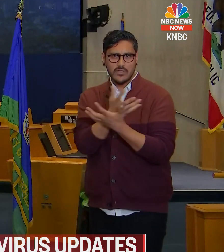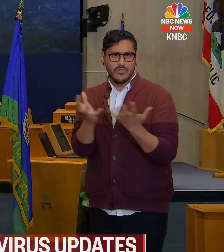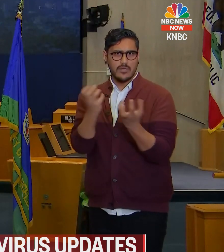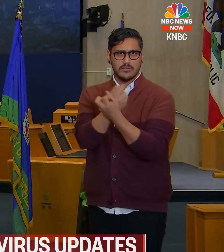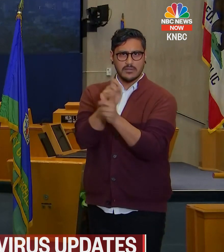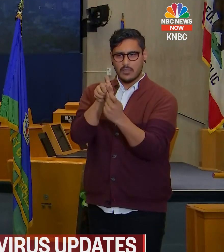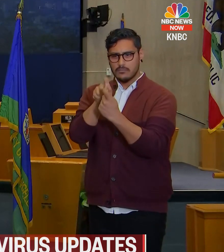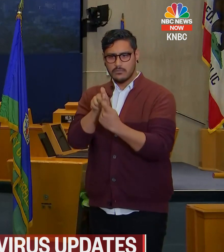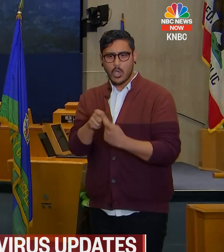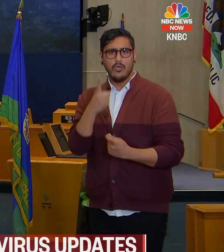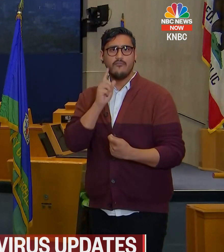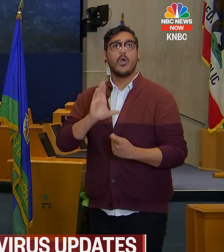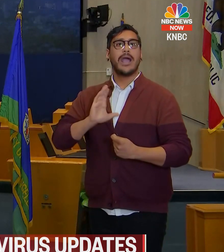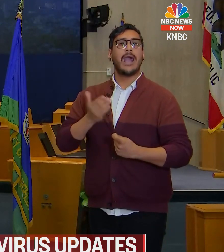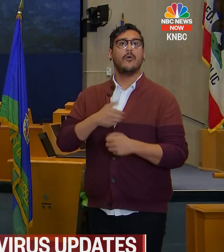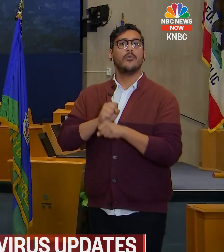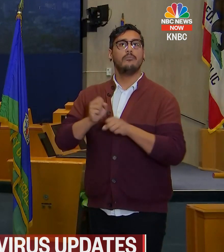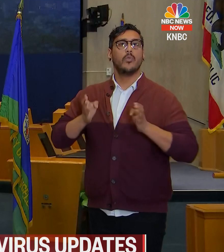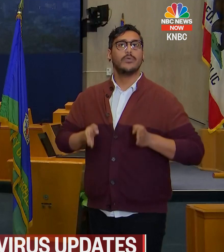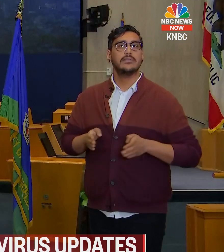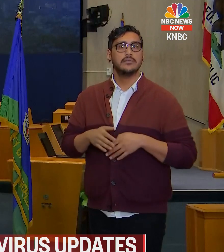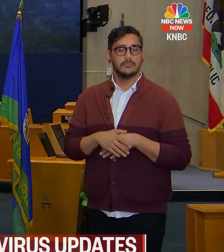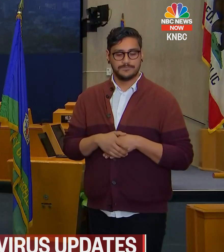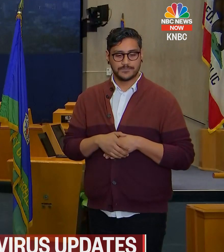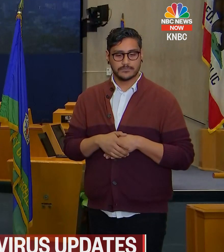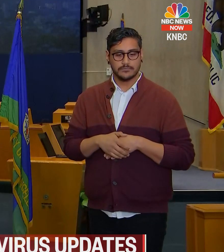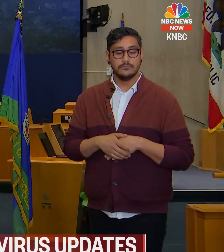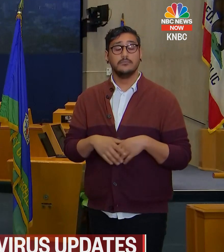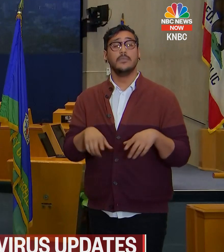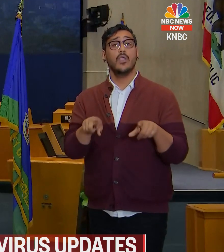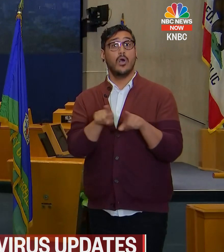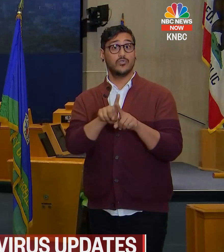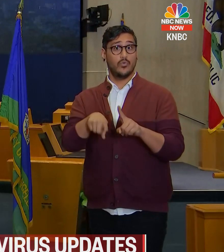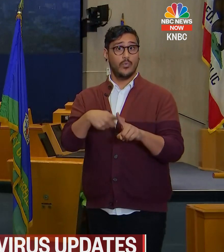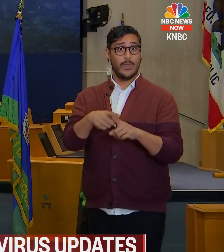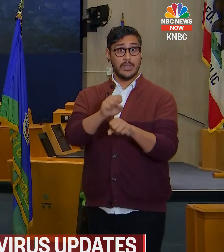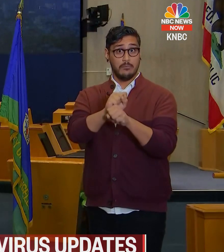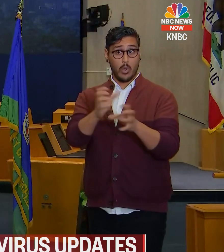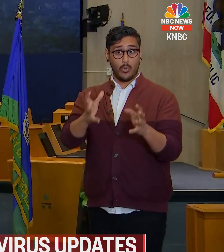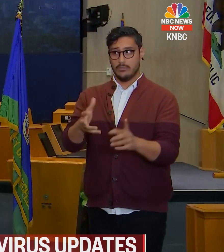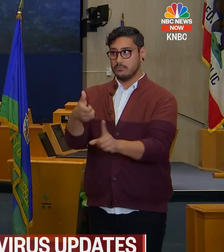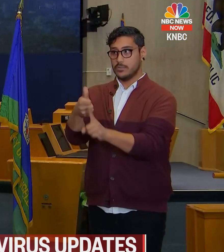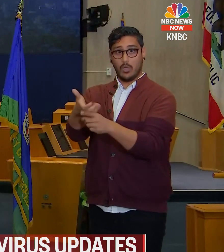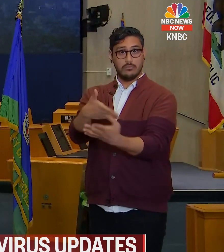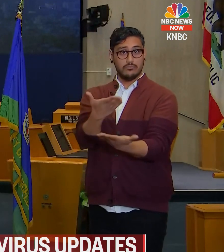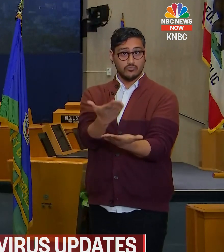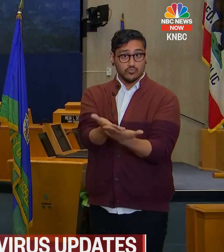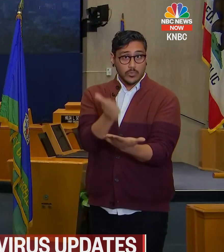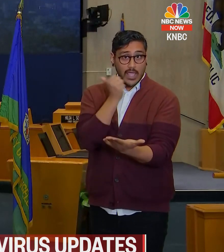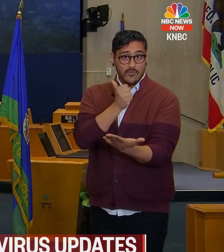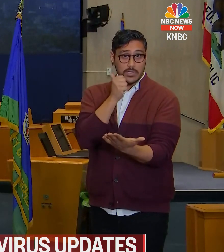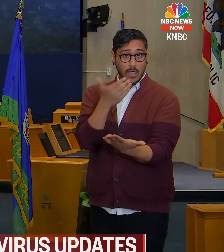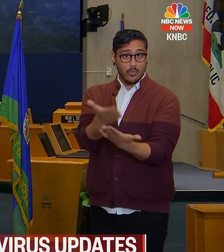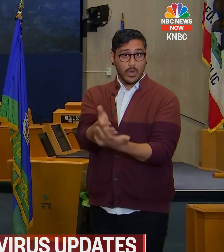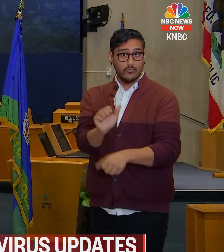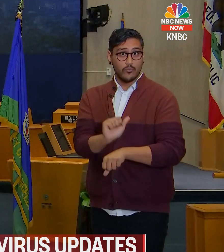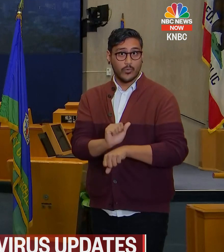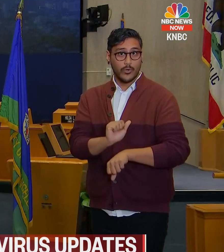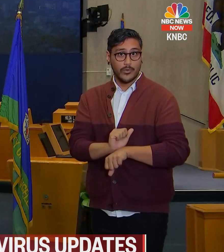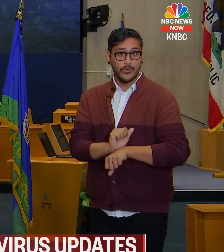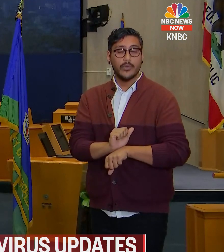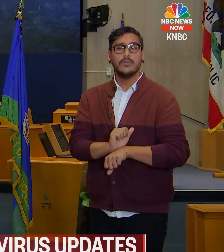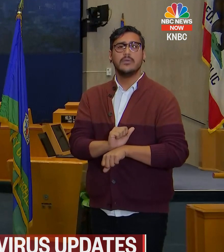our department personnel. In addition to this, when our personnel arrive to work each and every day, there's